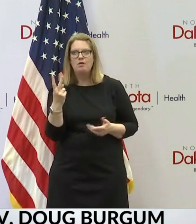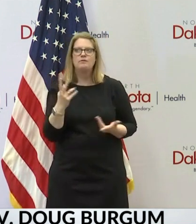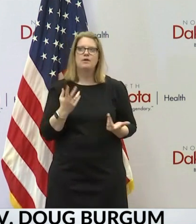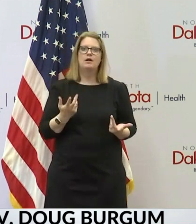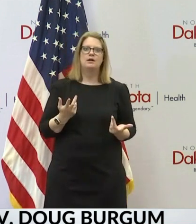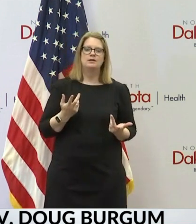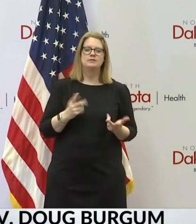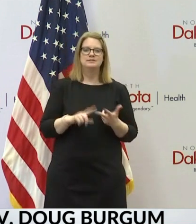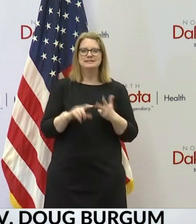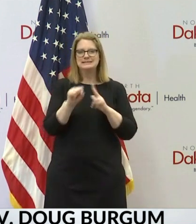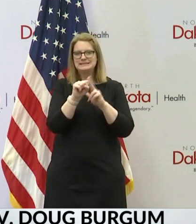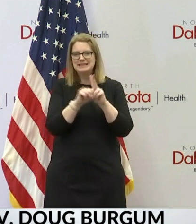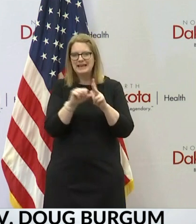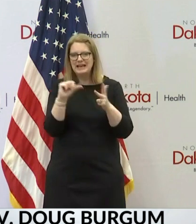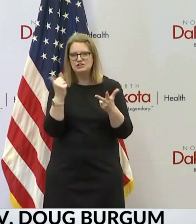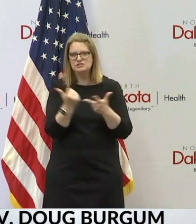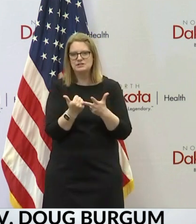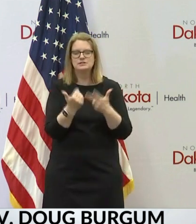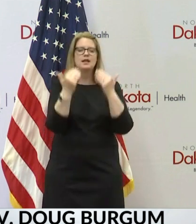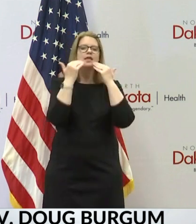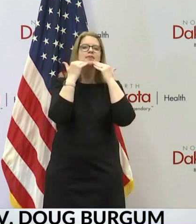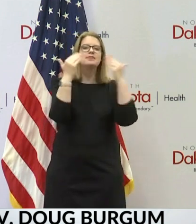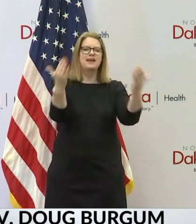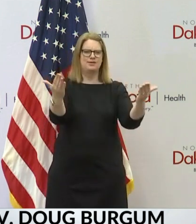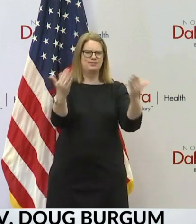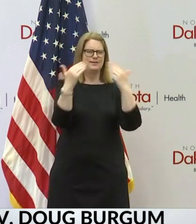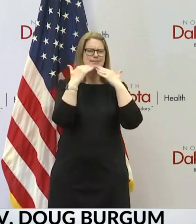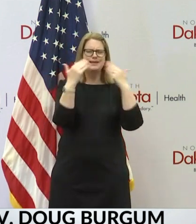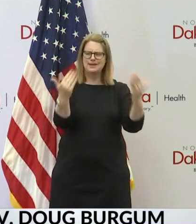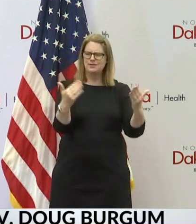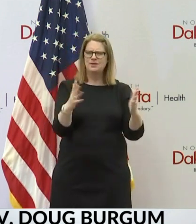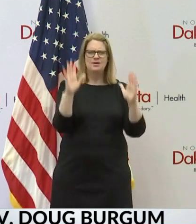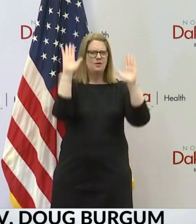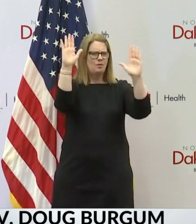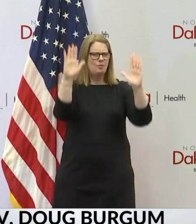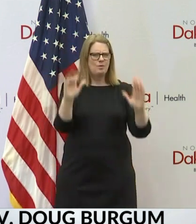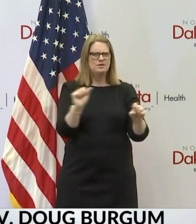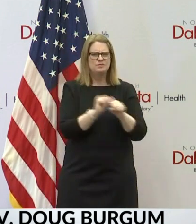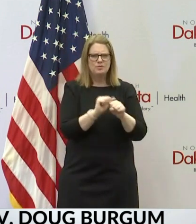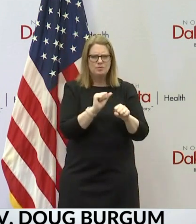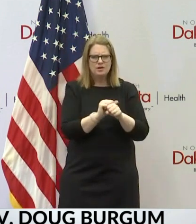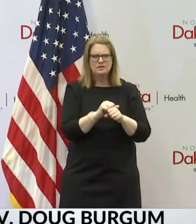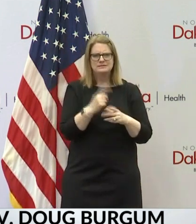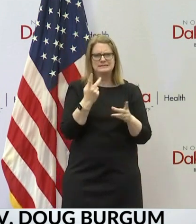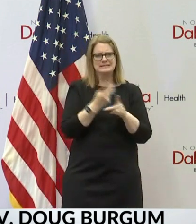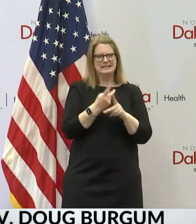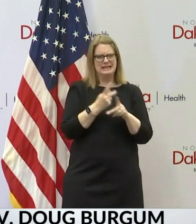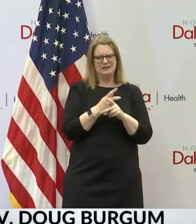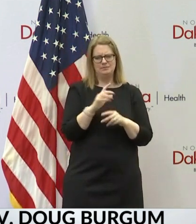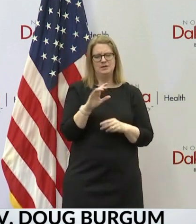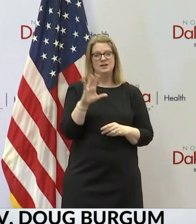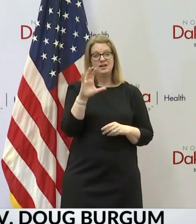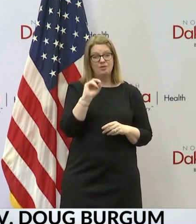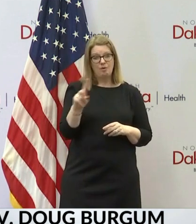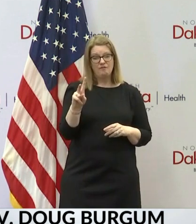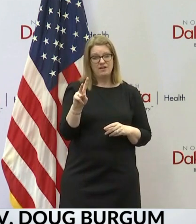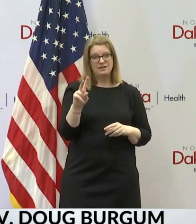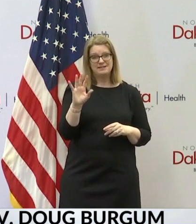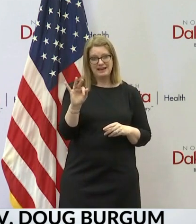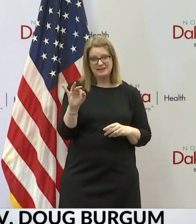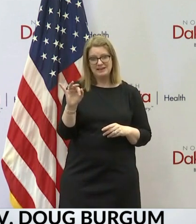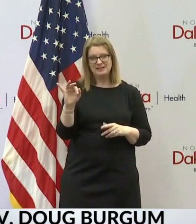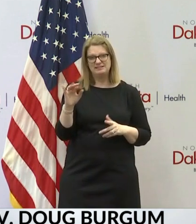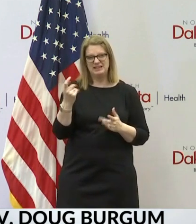in state agency buildings, because again, doing great work to help keep COVID-19 out and keep everybody